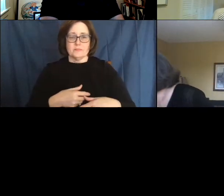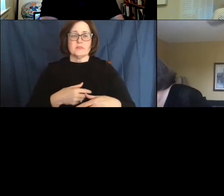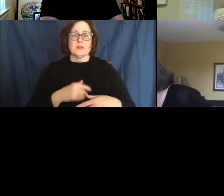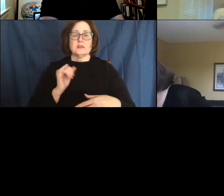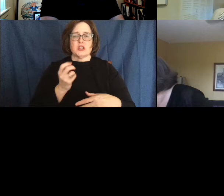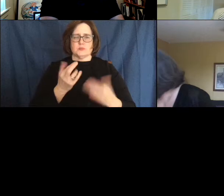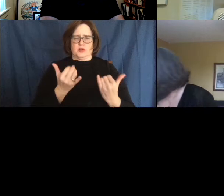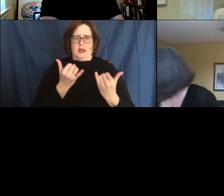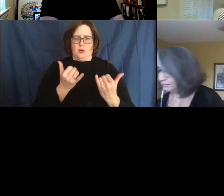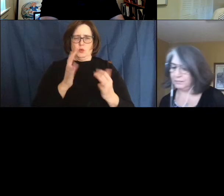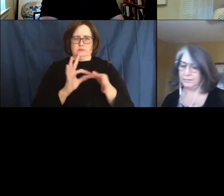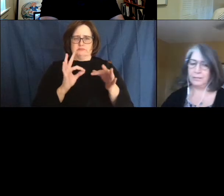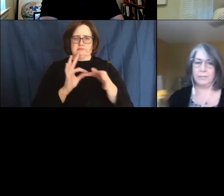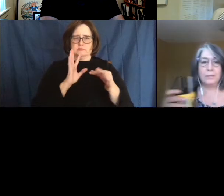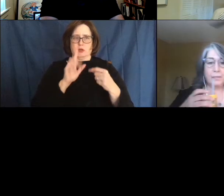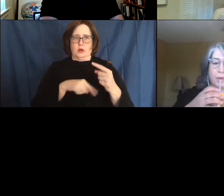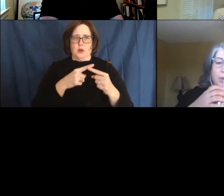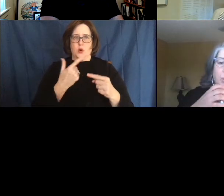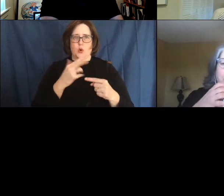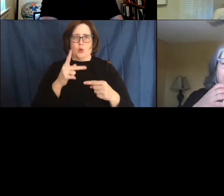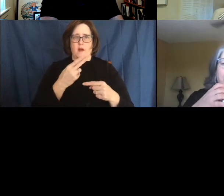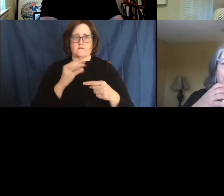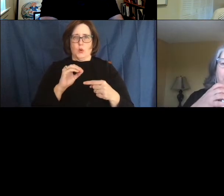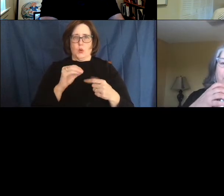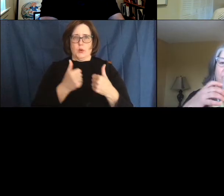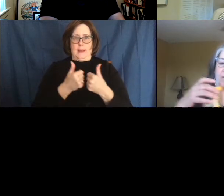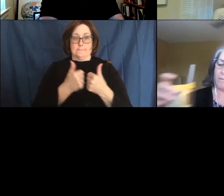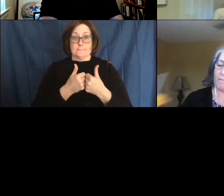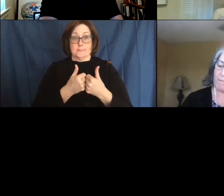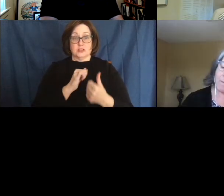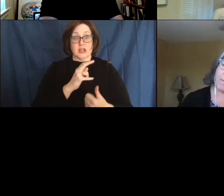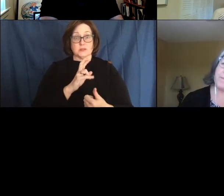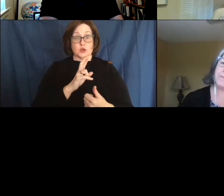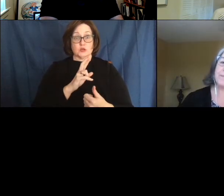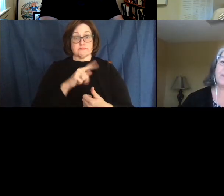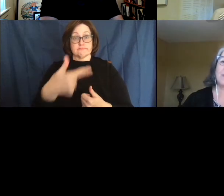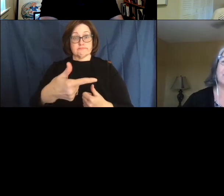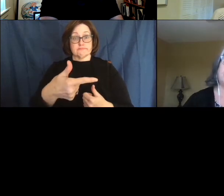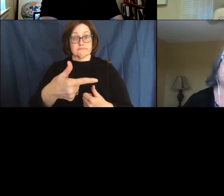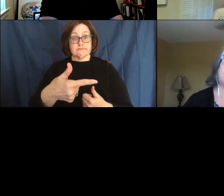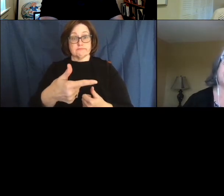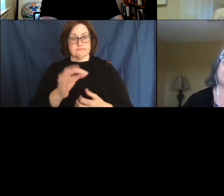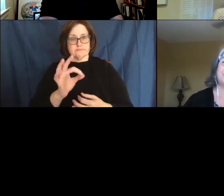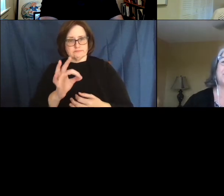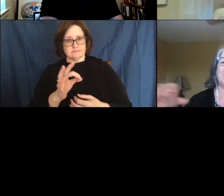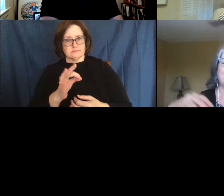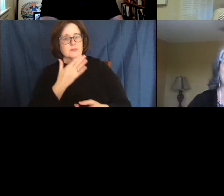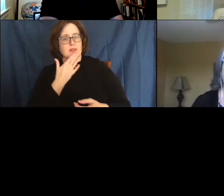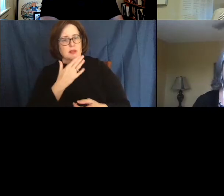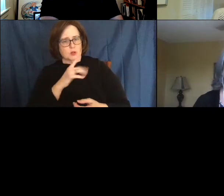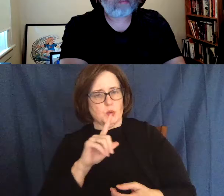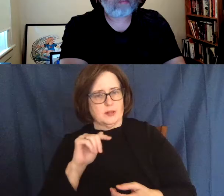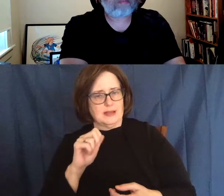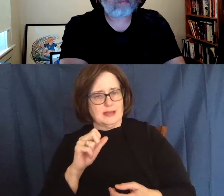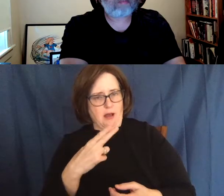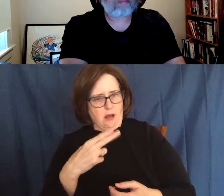now share more about GraphoGame with us. So Jesper, over to you. Thank you so much, Leah. And yeah, it's a